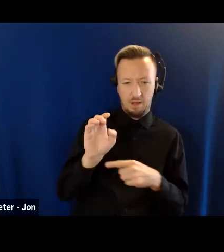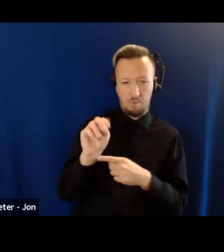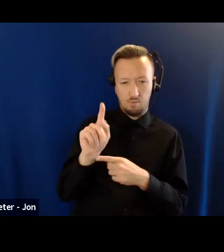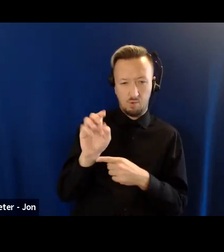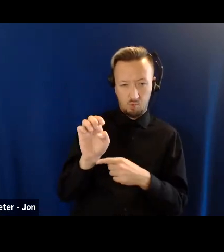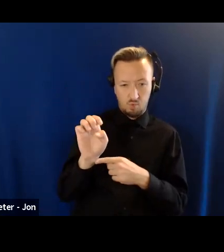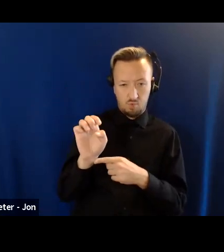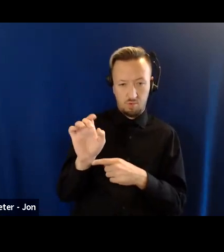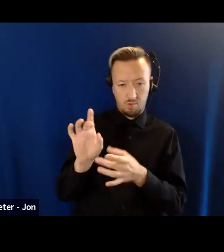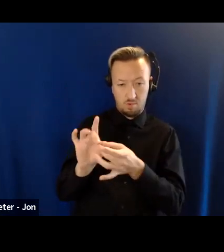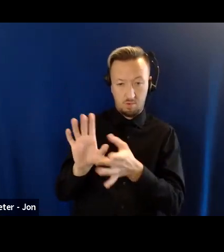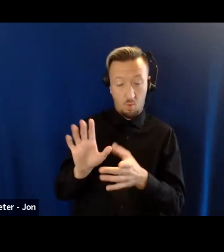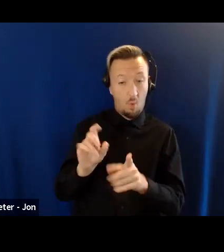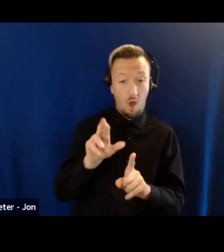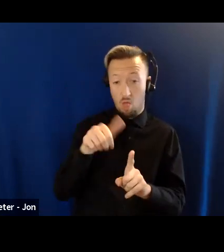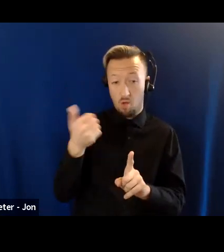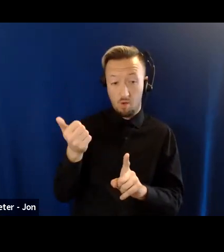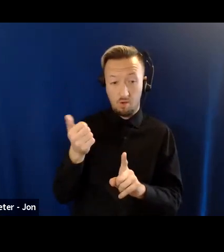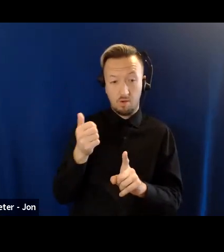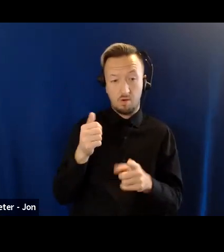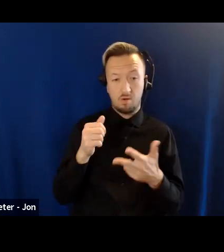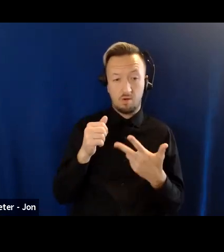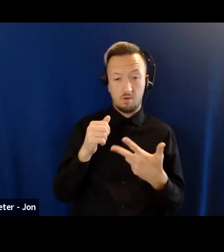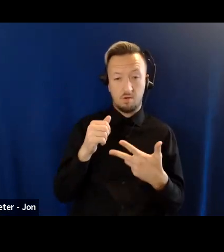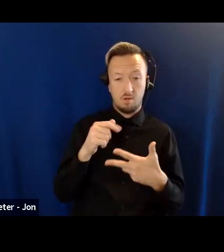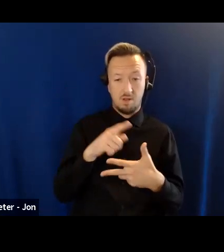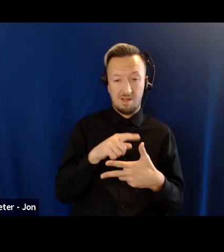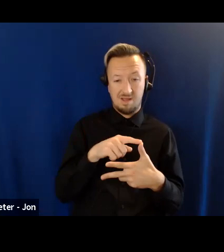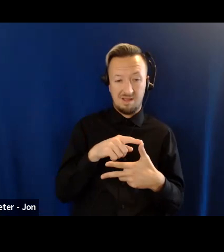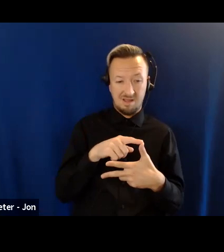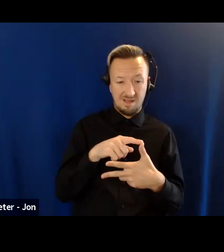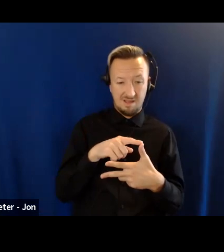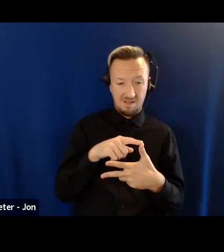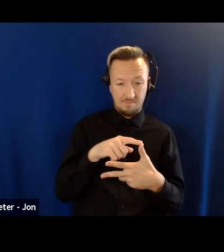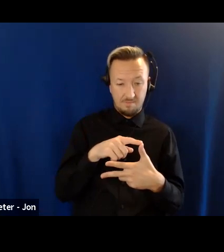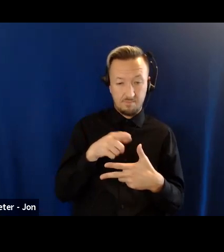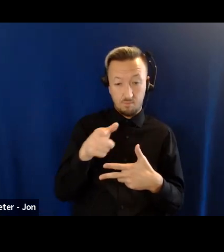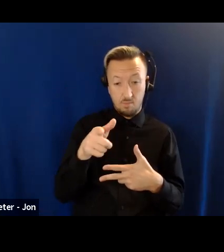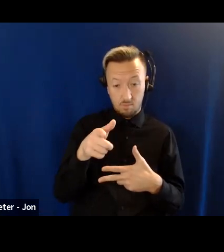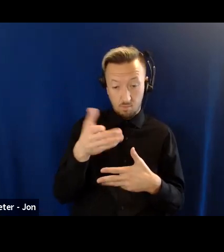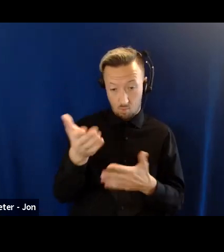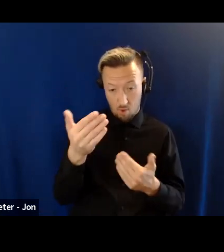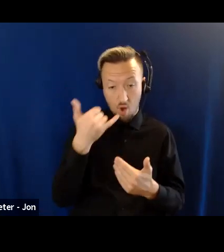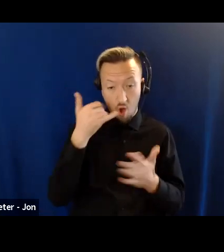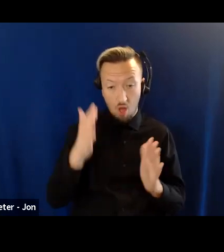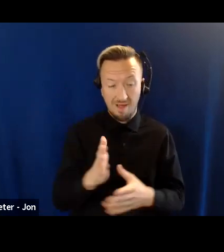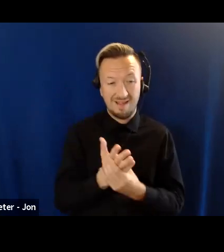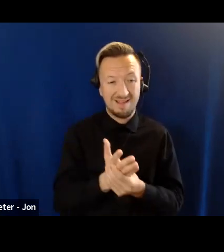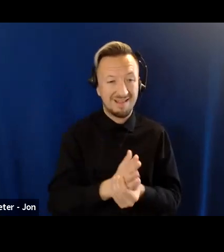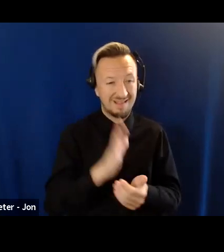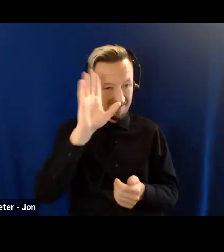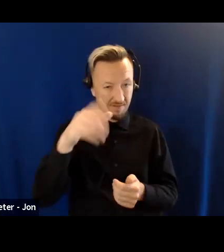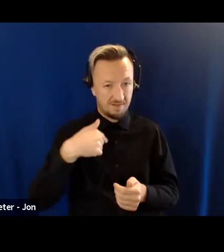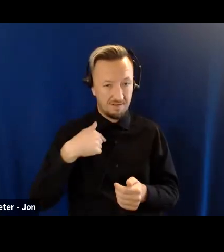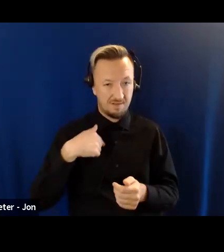Maybe while Stevie is trying it, I also just unmuted another caller. Go ahead, please. Hi, this is